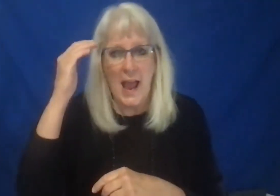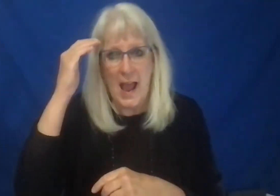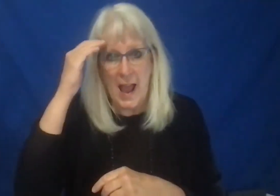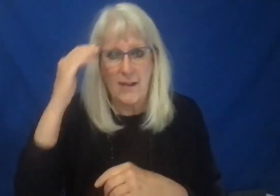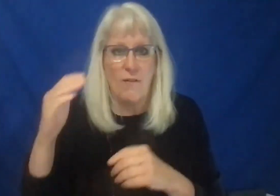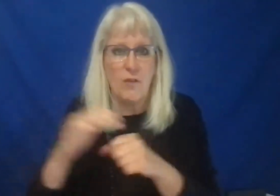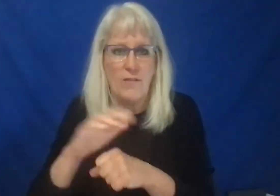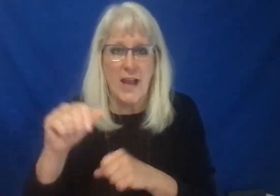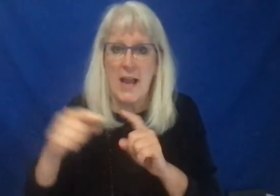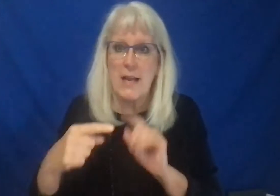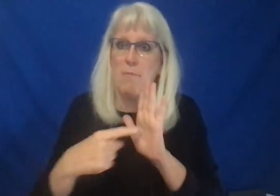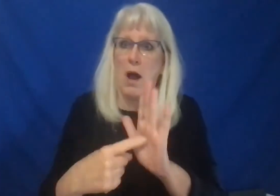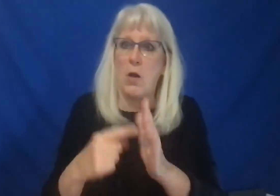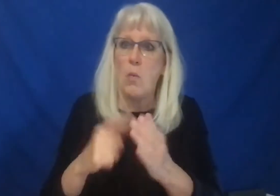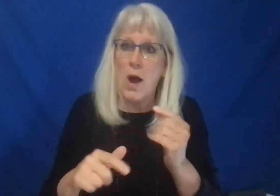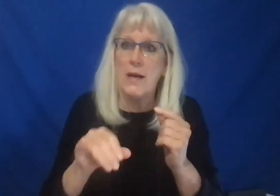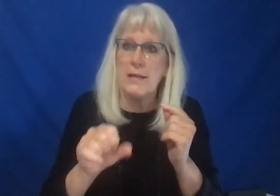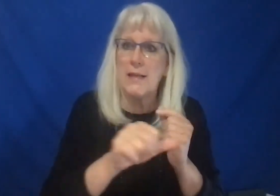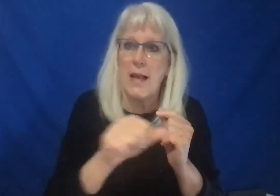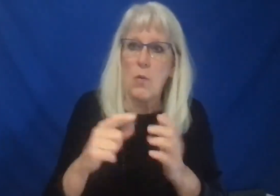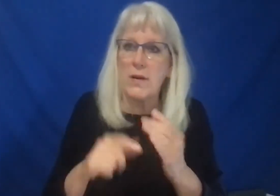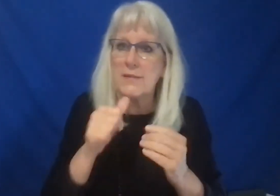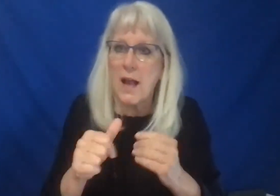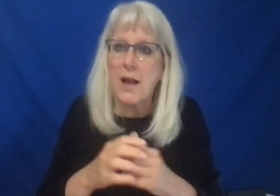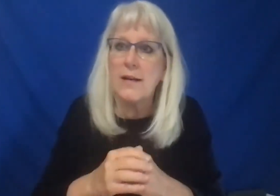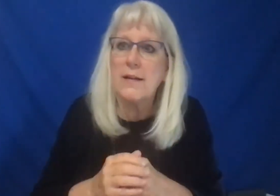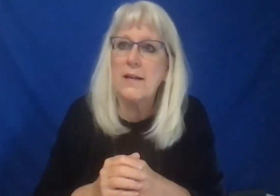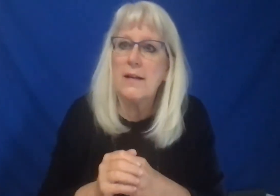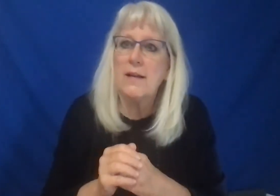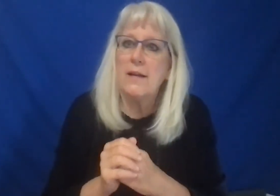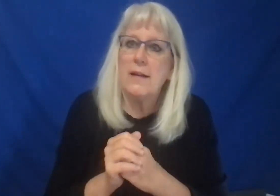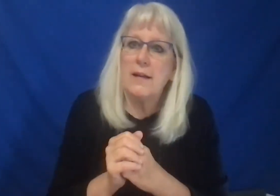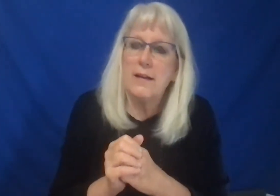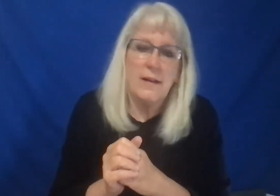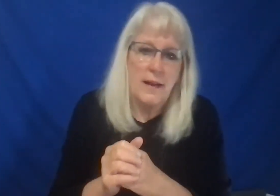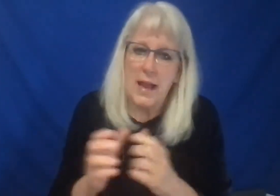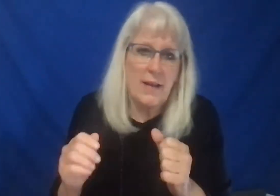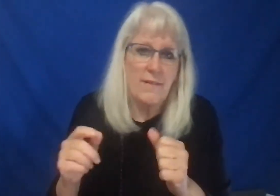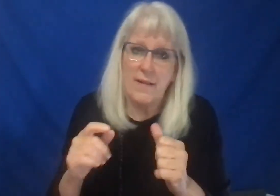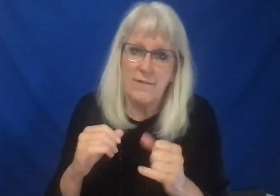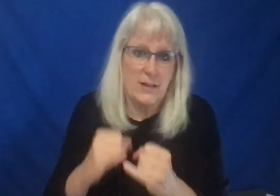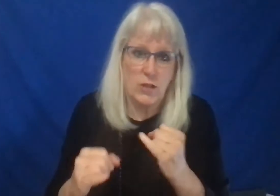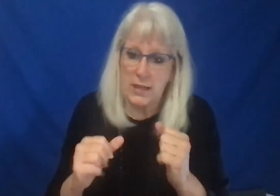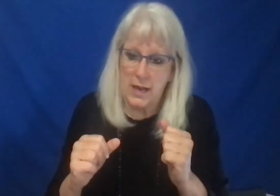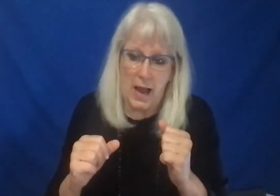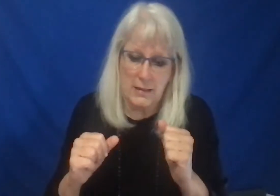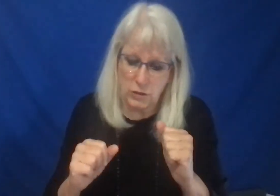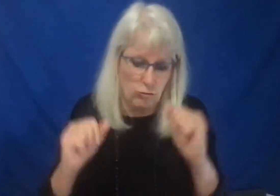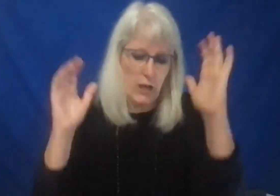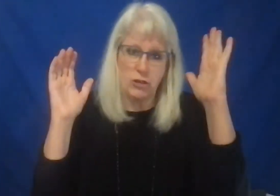Anonymous is and is not. And I wanted what he had, and eventually I surrendered. And to end up being at